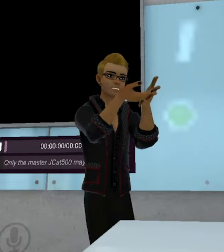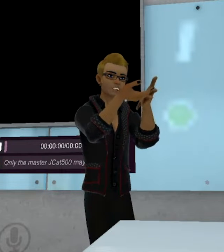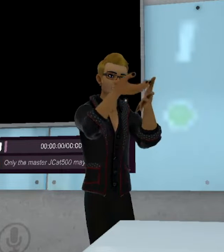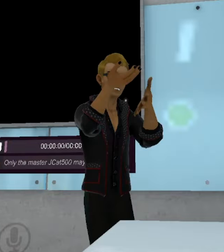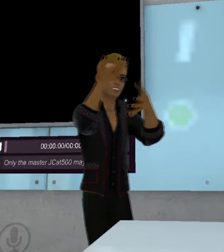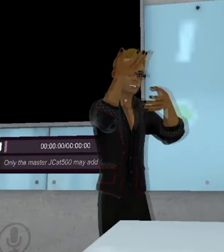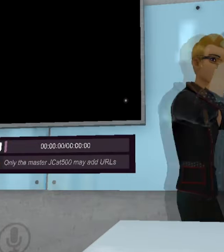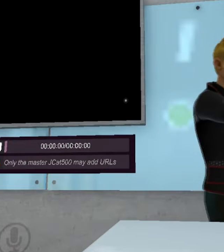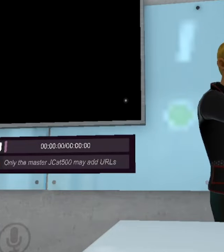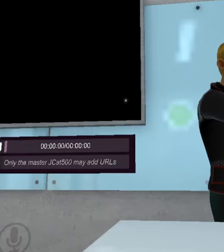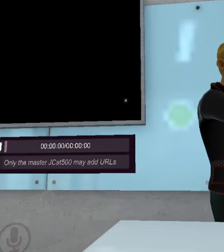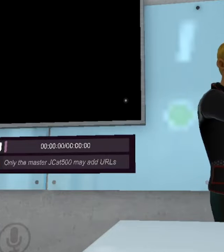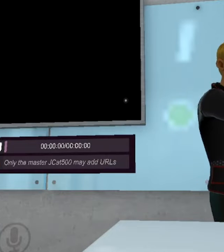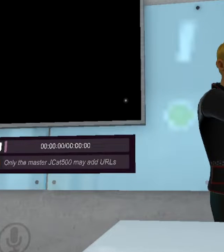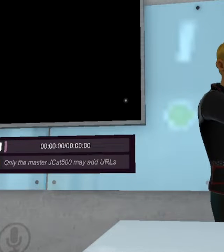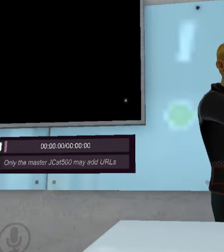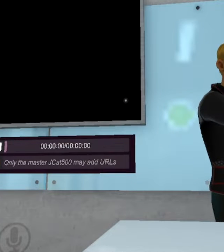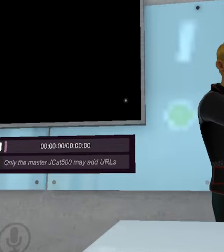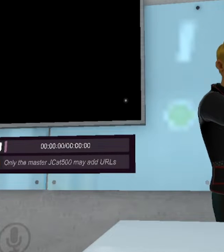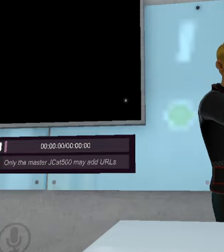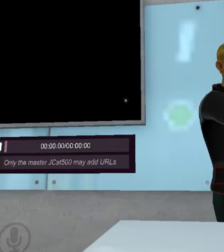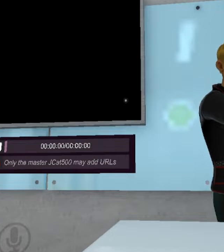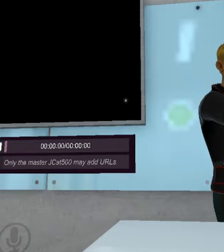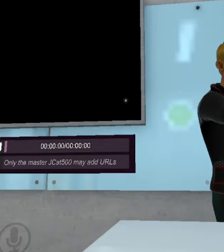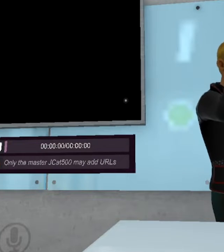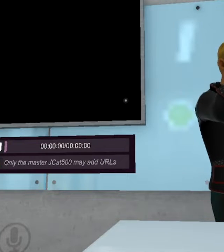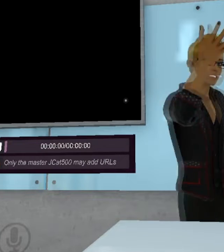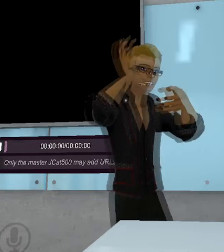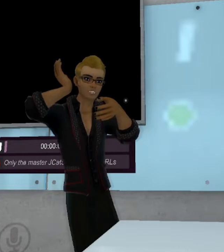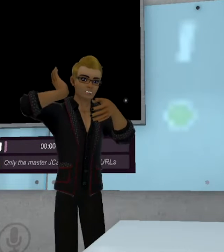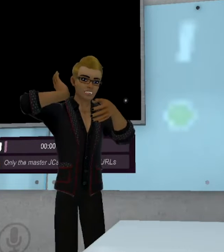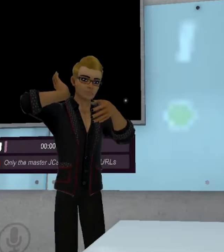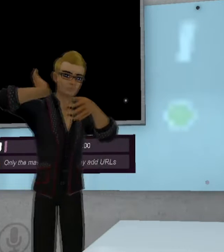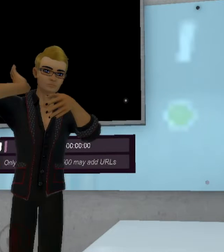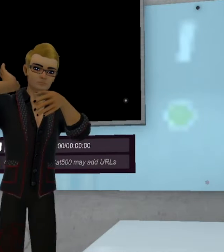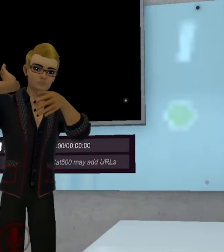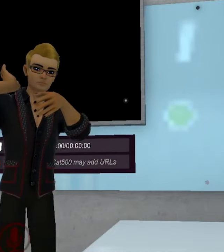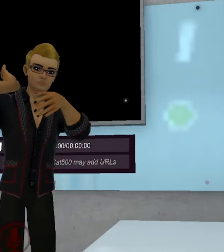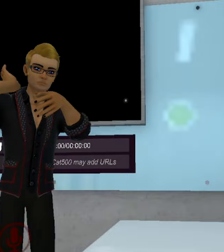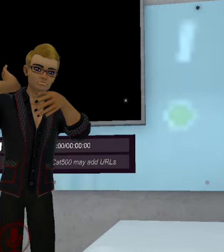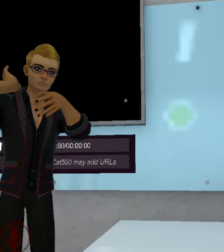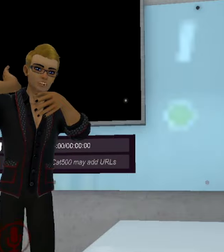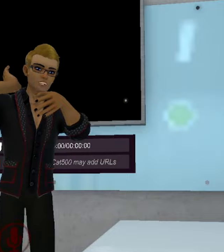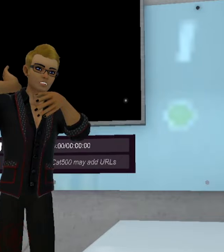tell him that that's not the right way to go around it, you know, that, like,